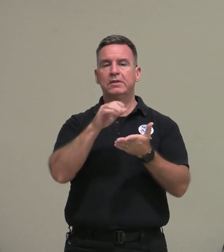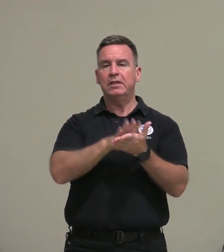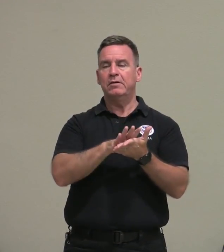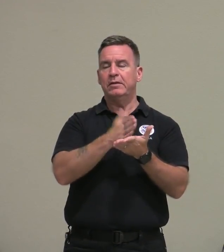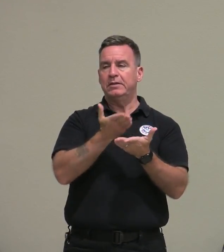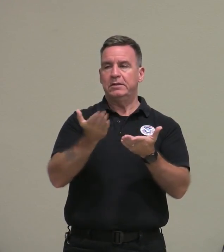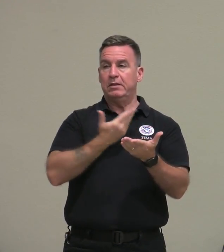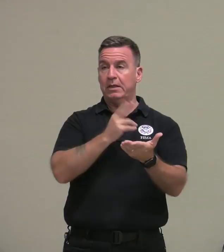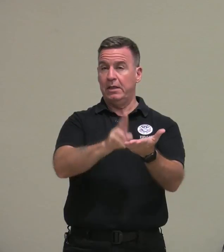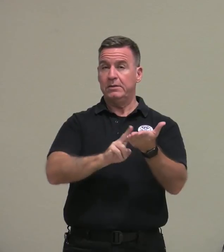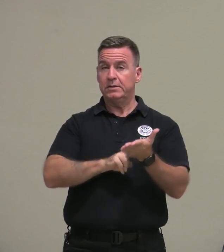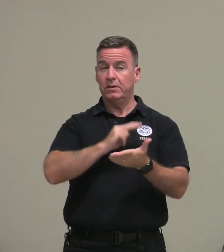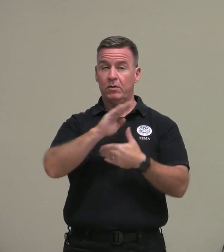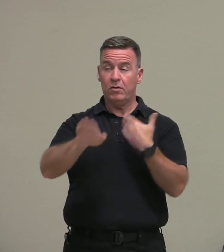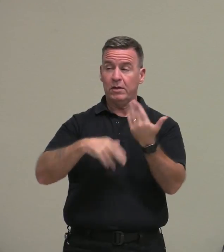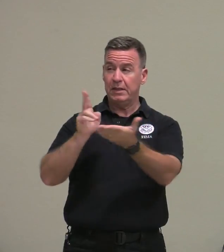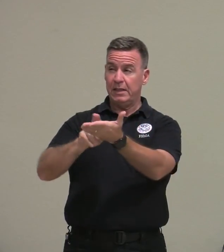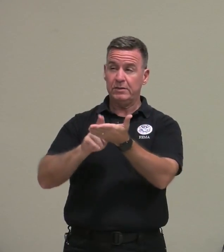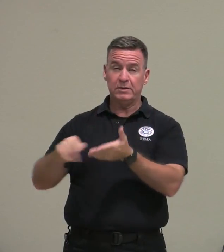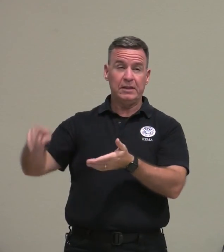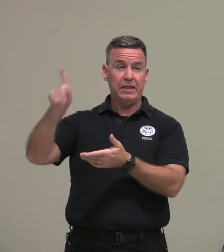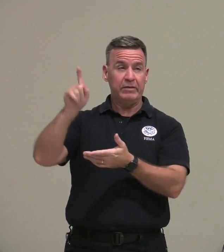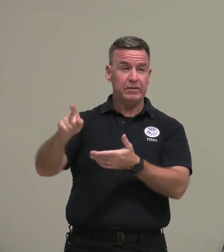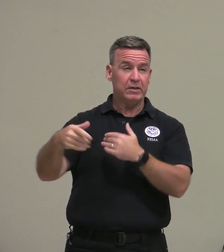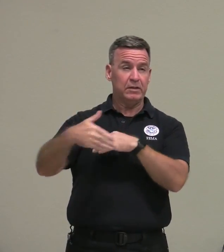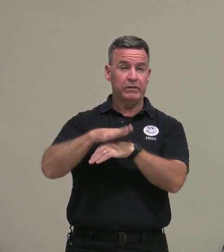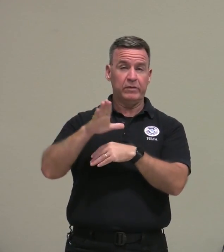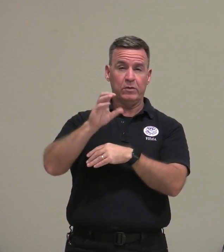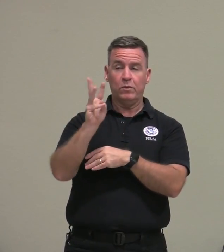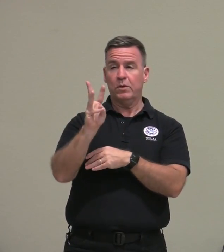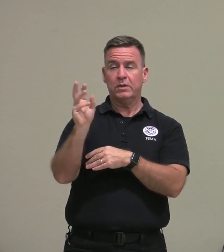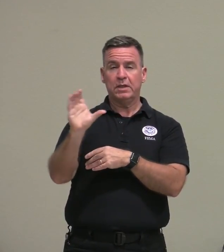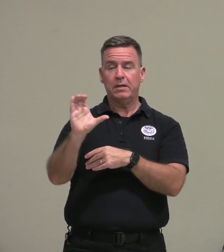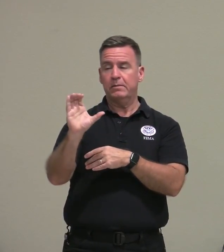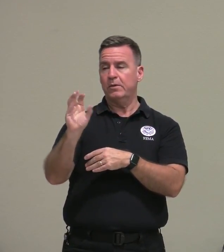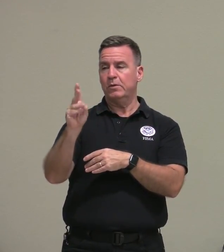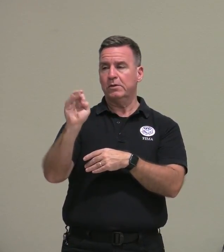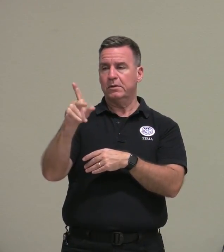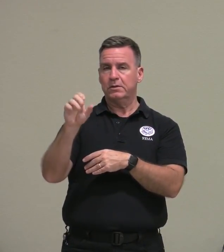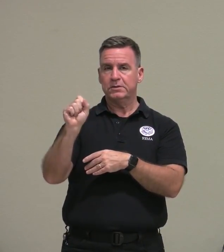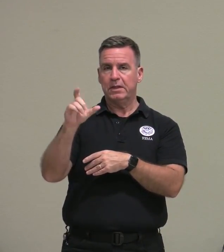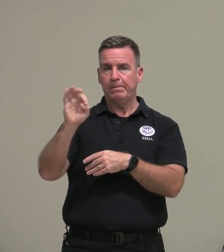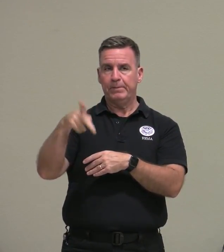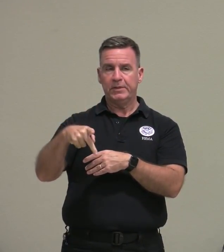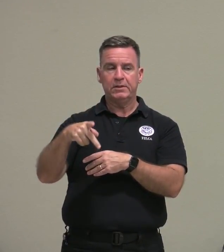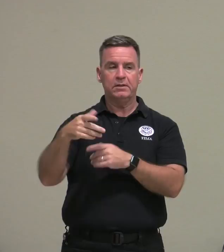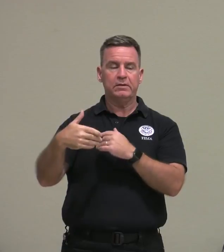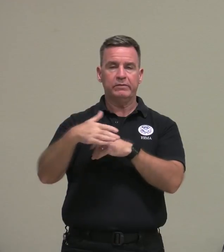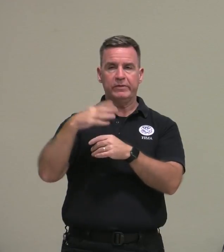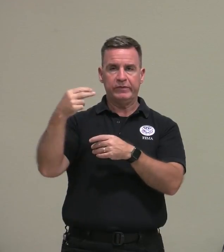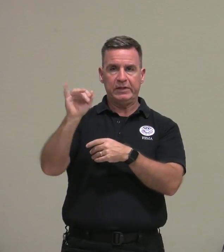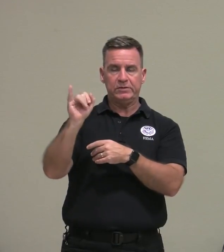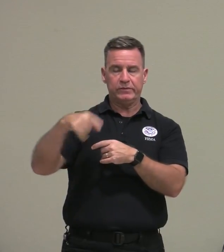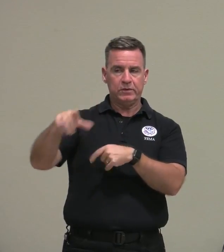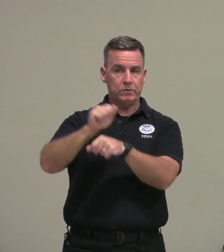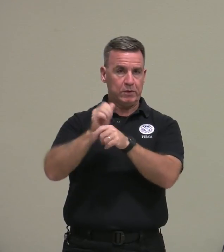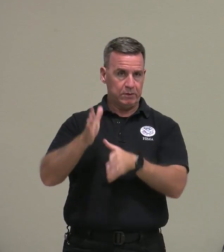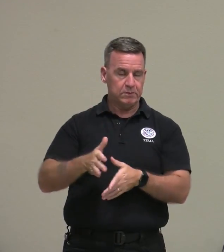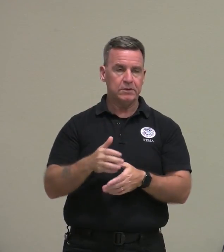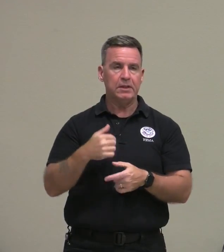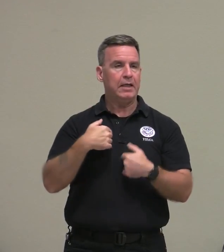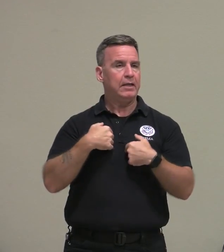in our contract that all the contractors have to cover workers' comp and cover the injuries to those workers.